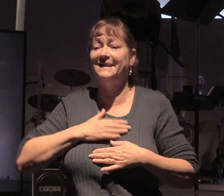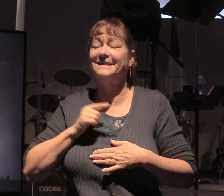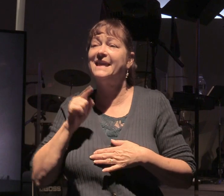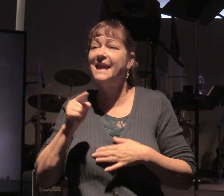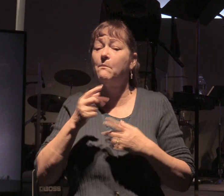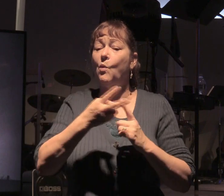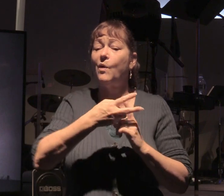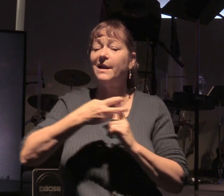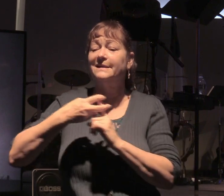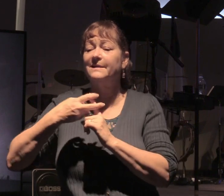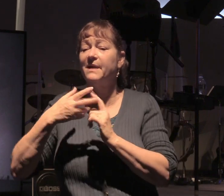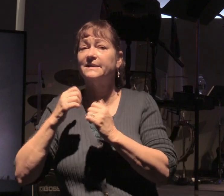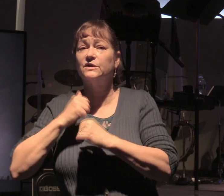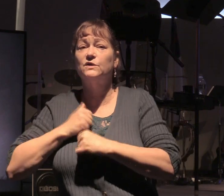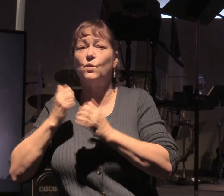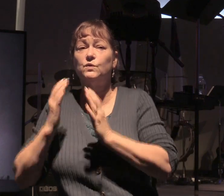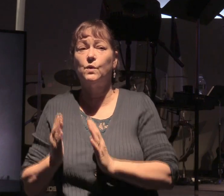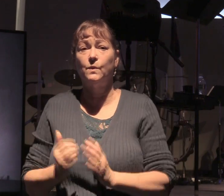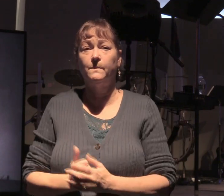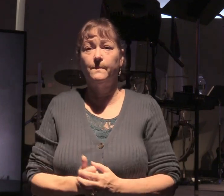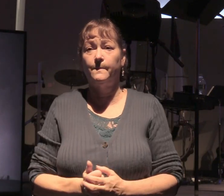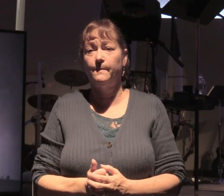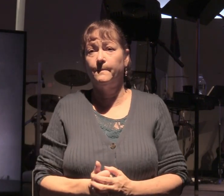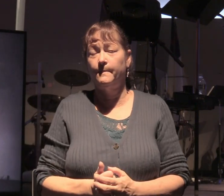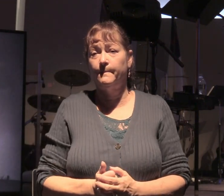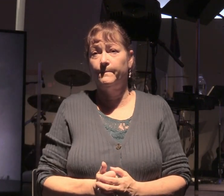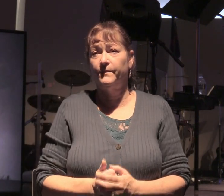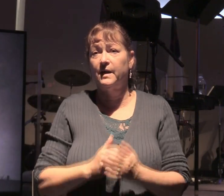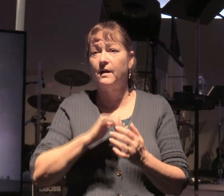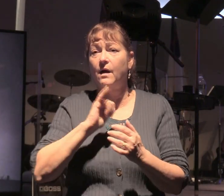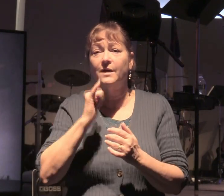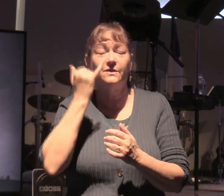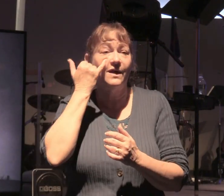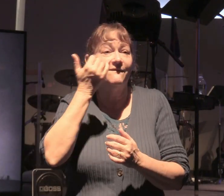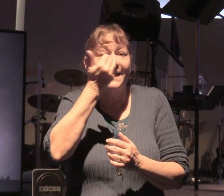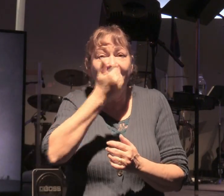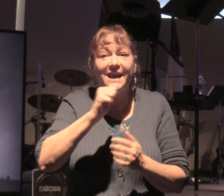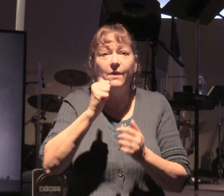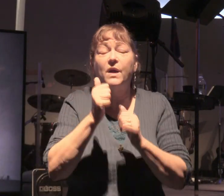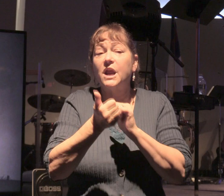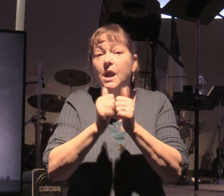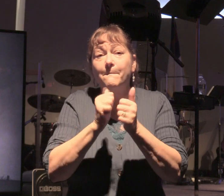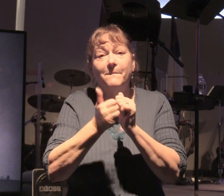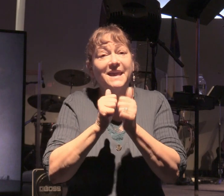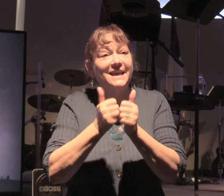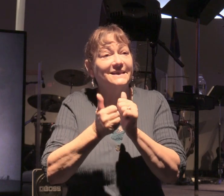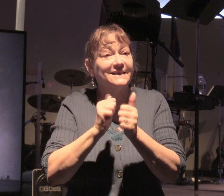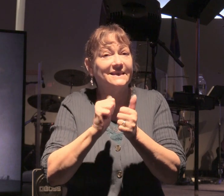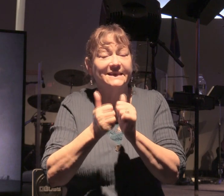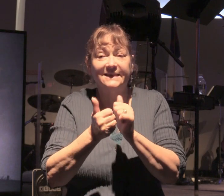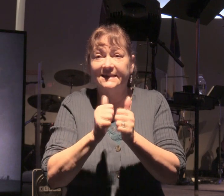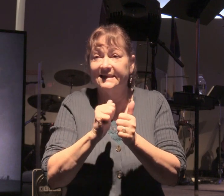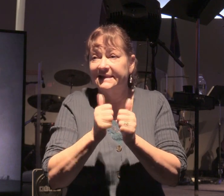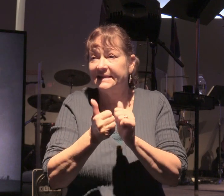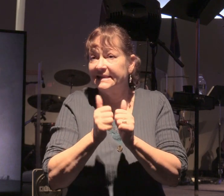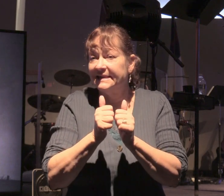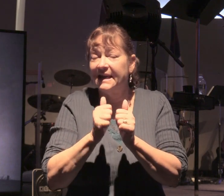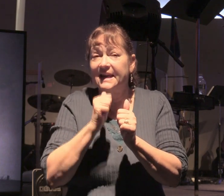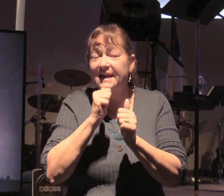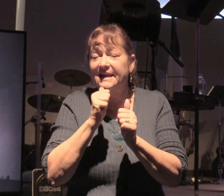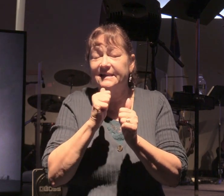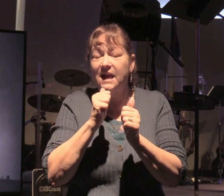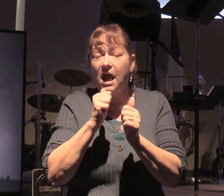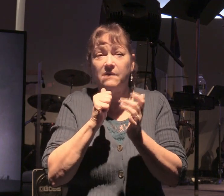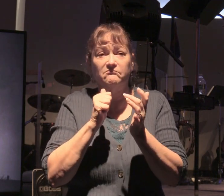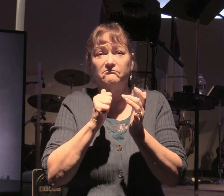him as a soldier. And also, if anyone competes in athletics, he's not